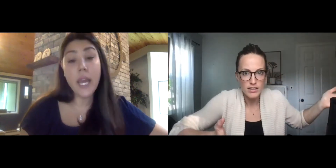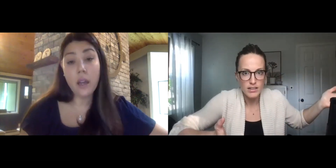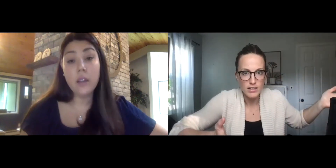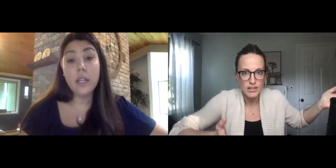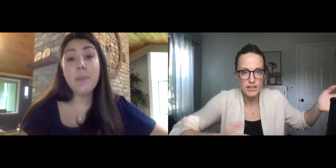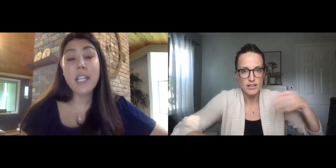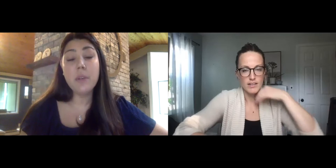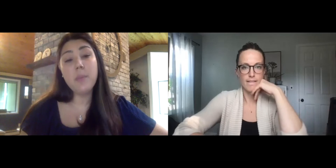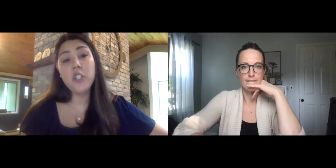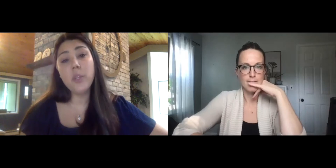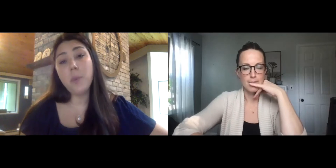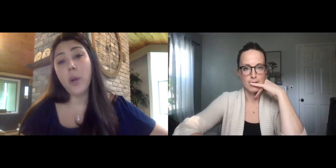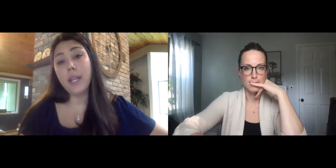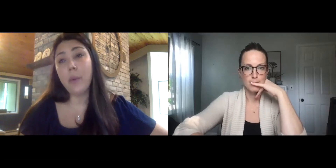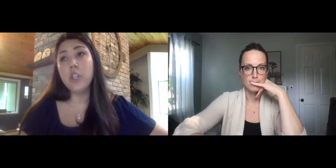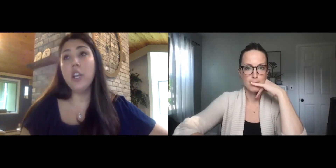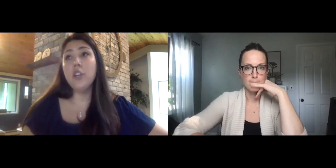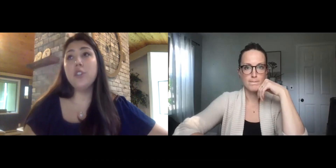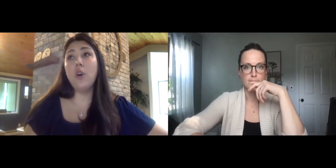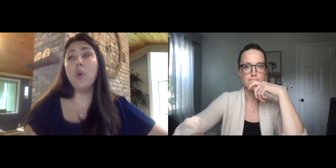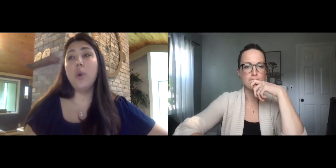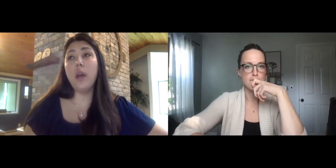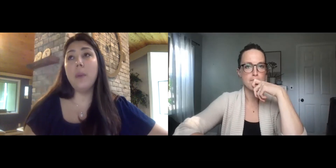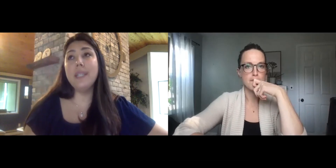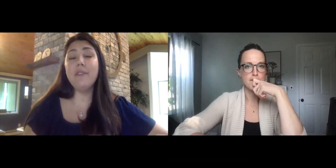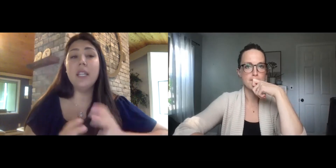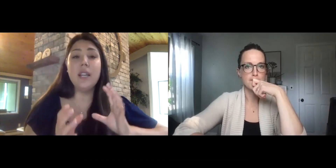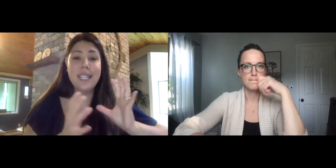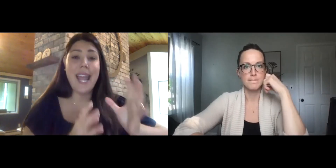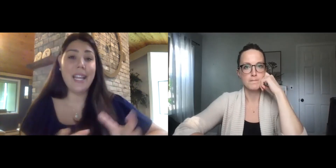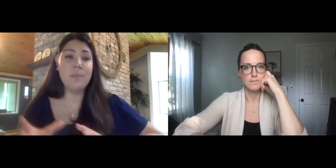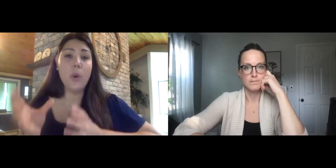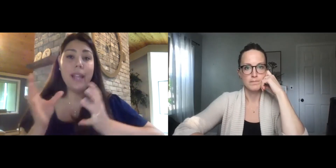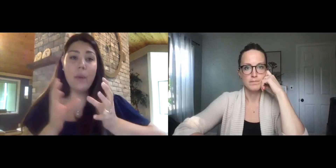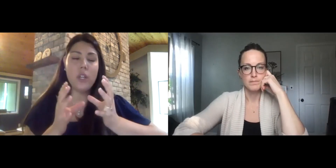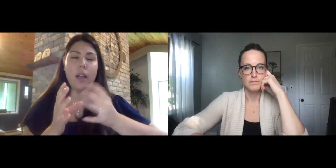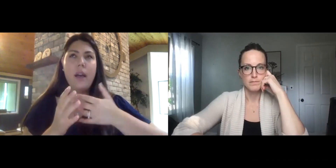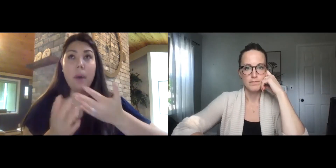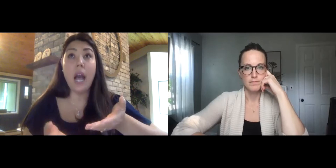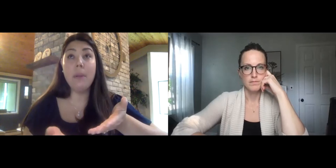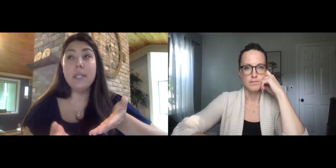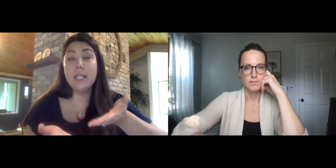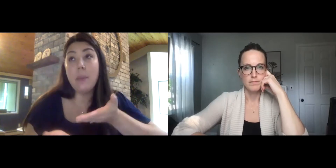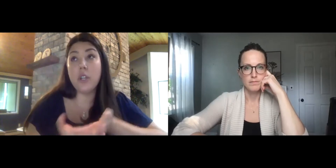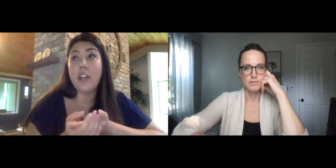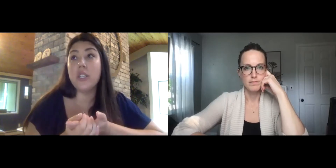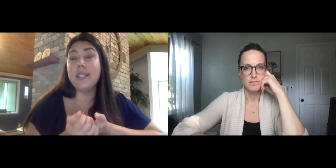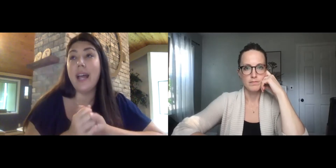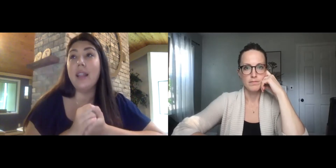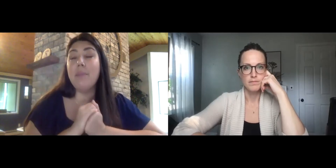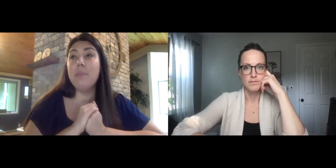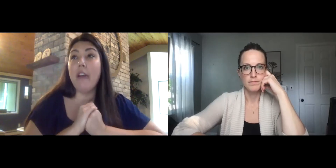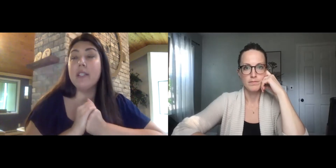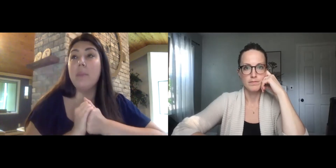Yeah, it's possible, especially with spoken language. So it definitely does enhance spoken language. A common misconception actually is